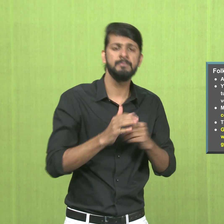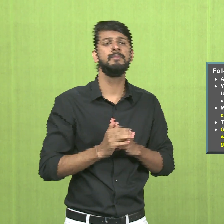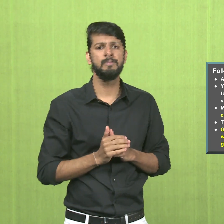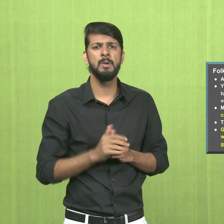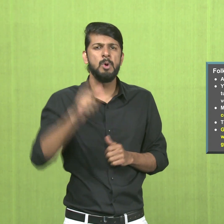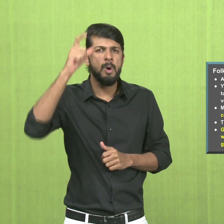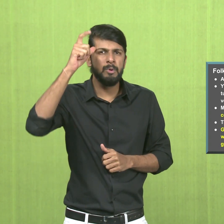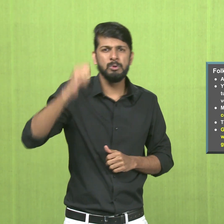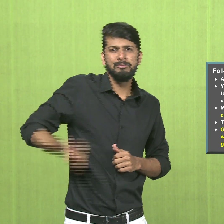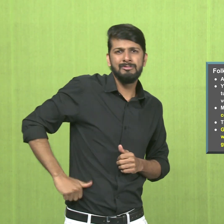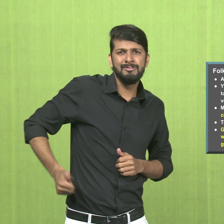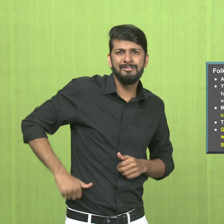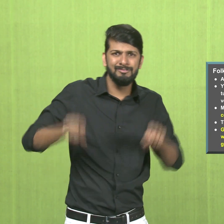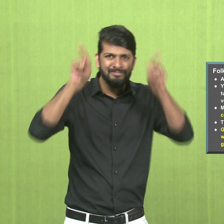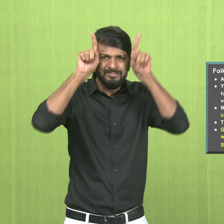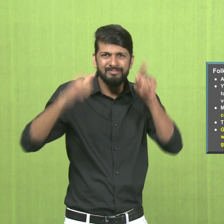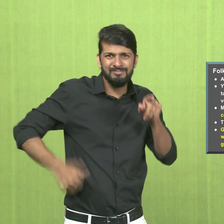as well as cow dung